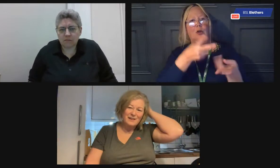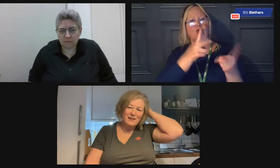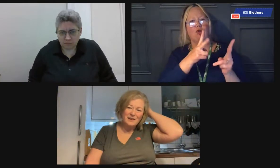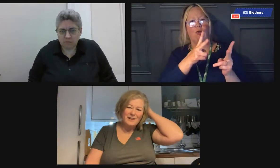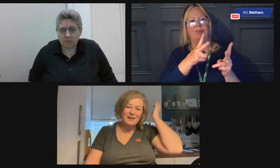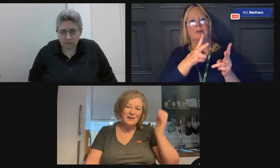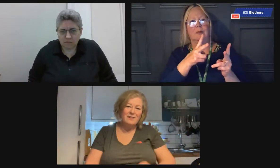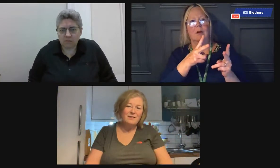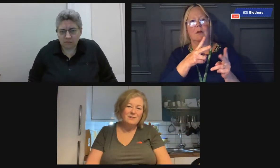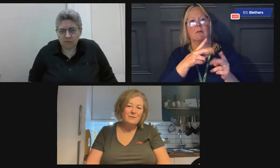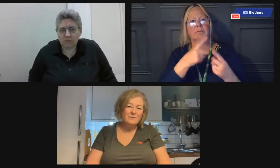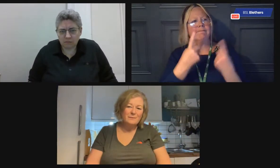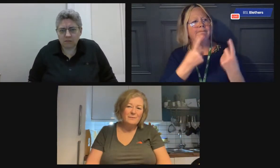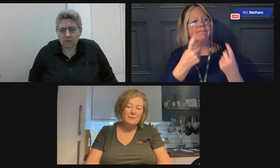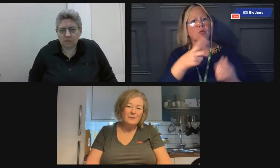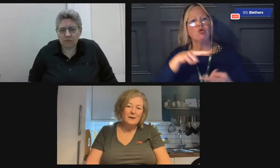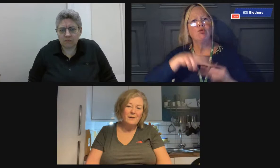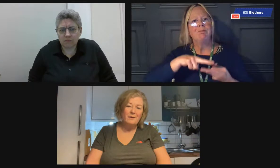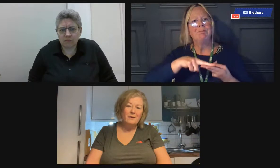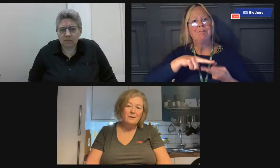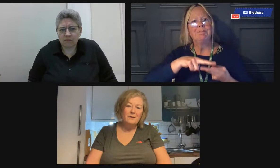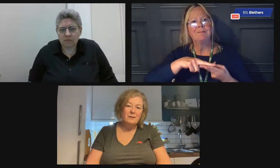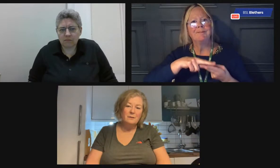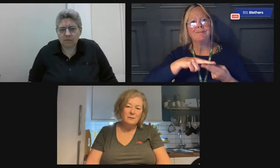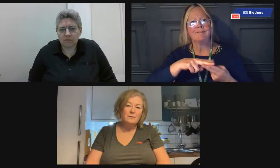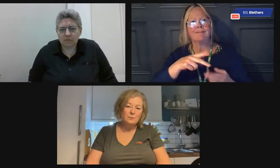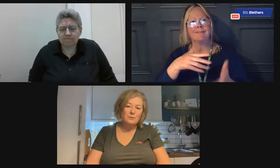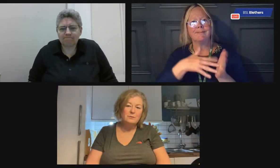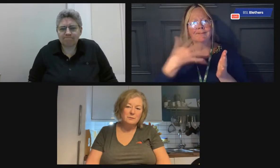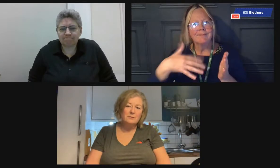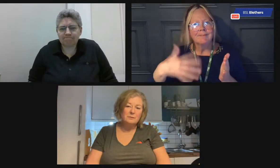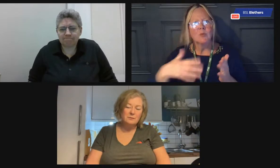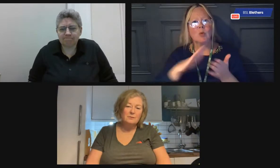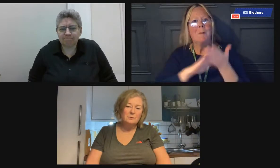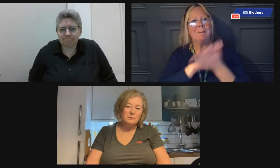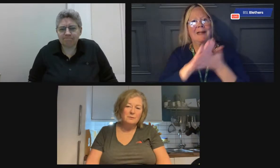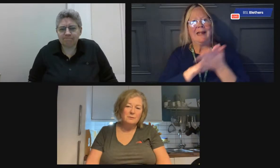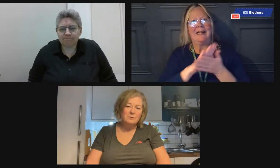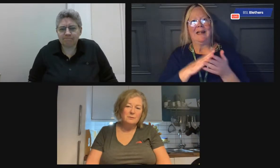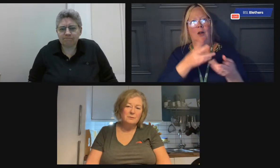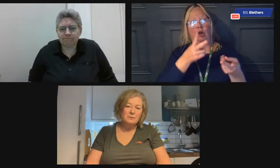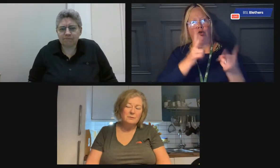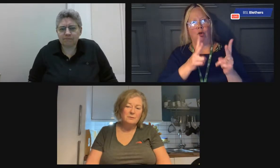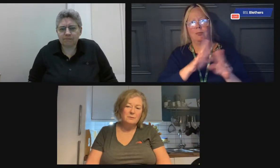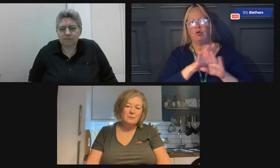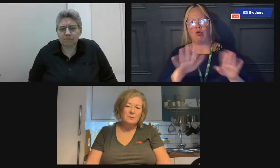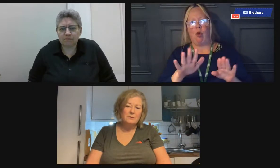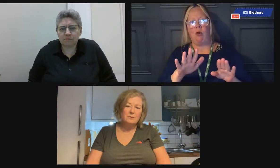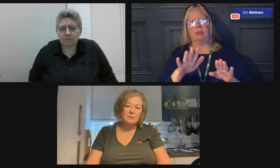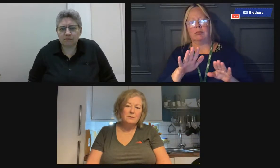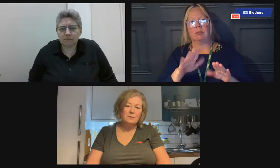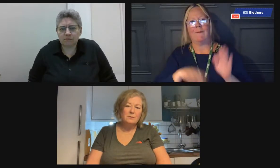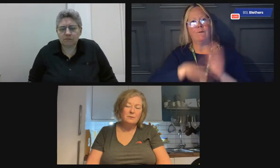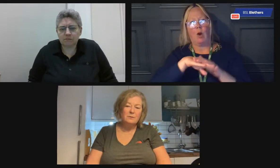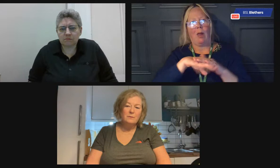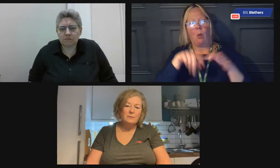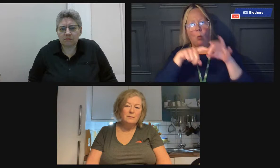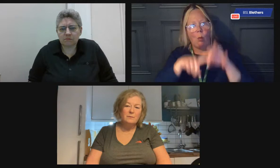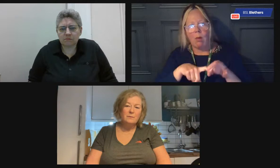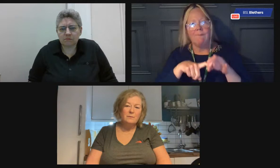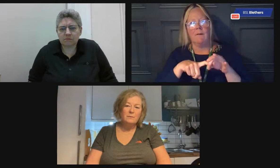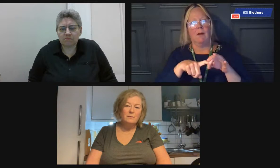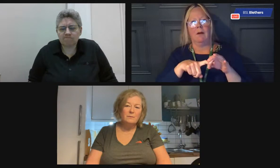Yeah, I mean, often there's an agency, or the hospital have an agreement with an agency because they're the cheapest